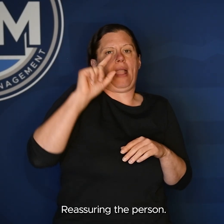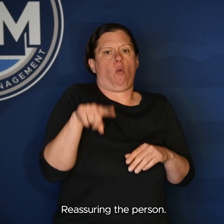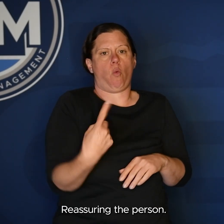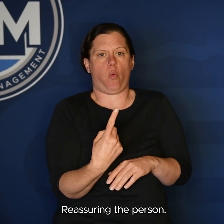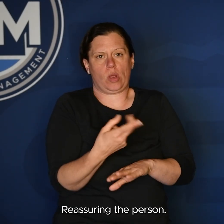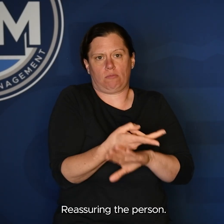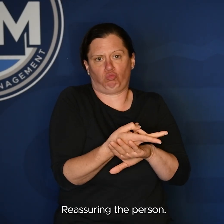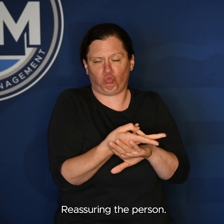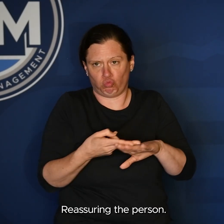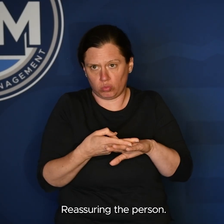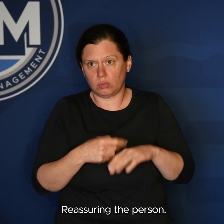reassuring the person,